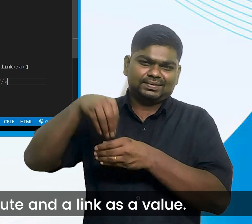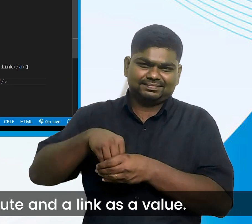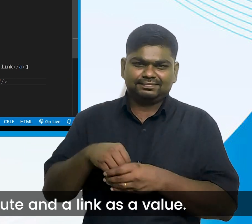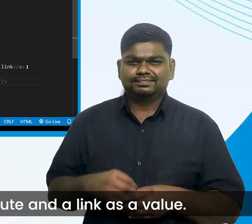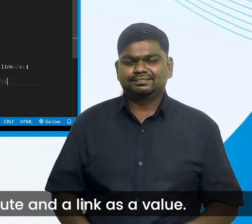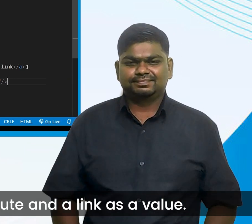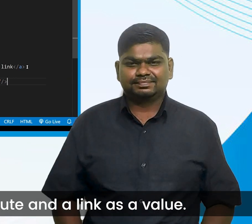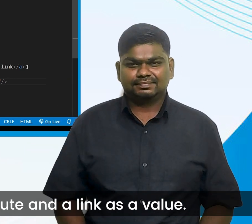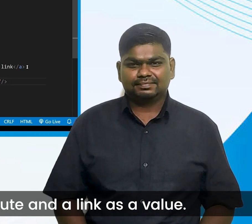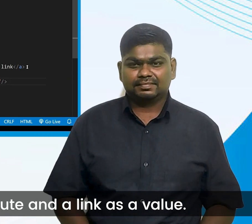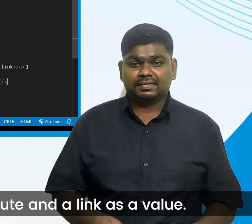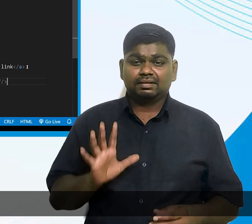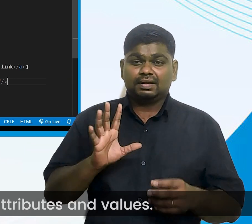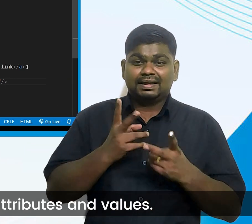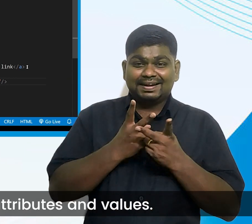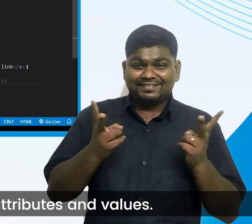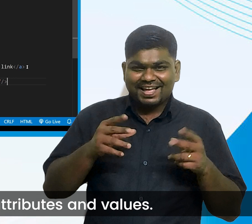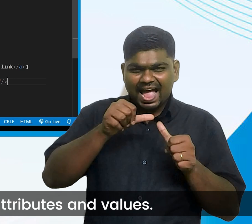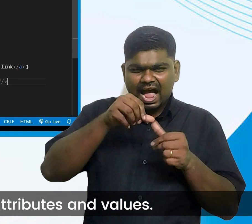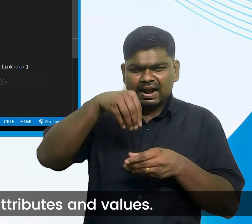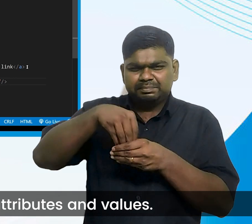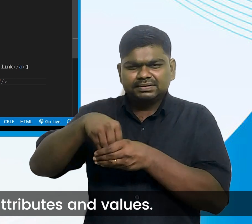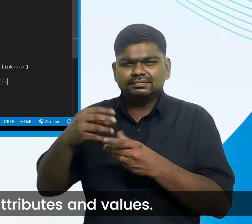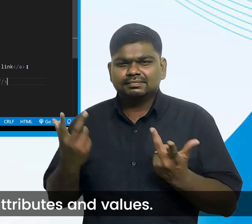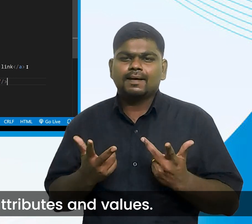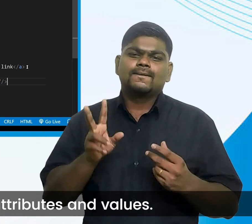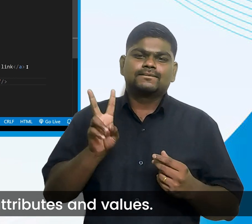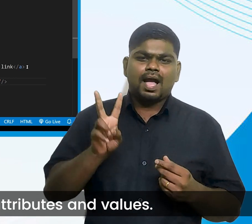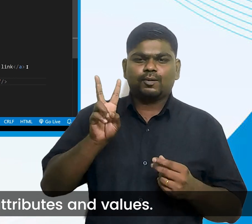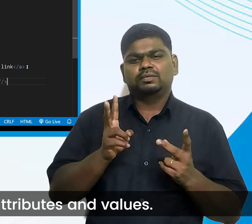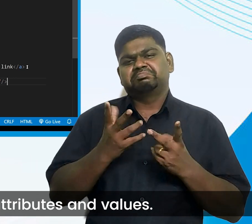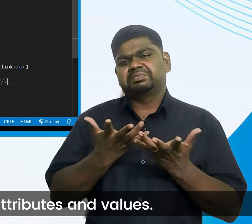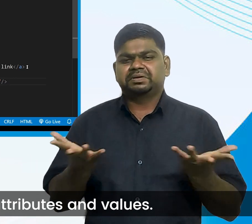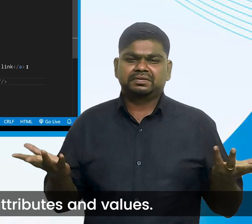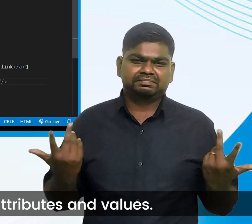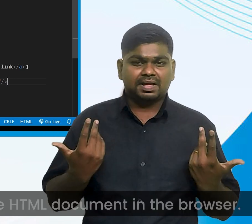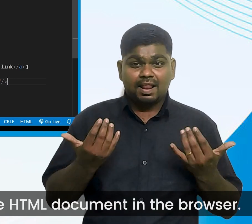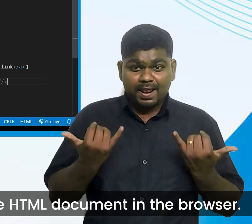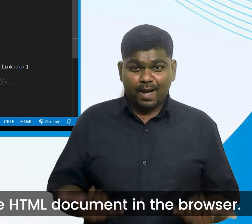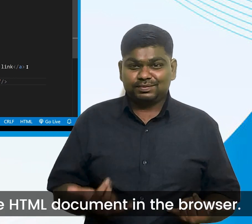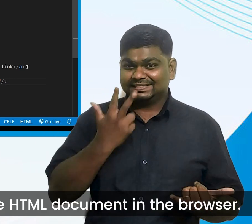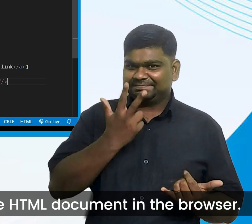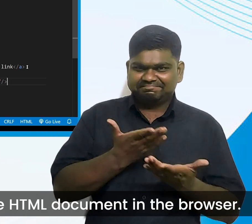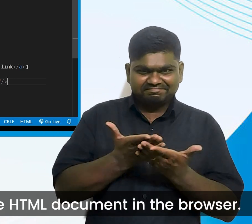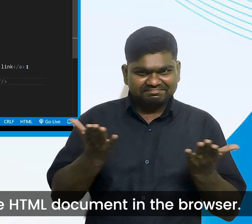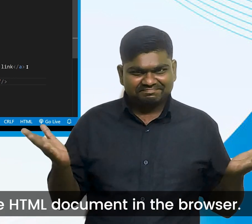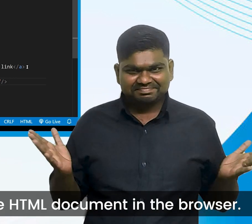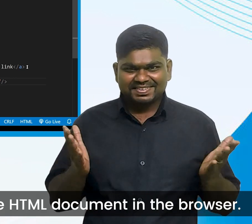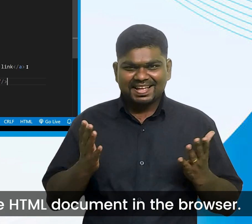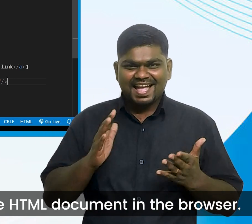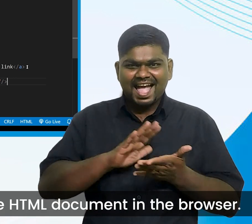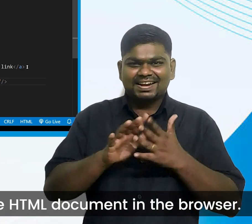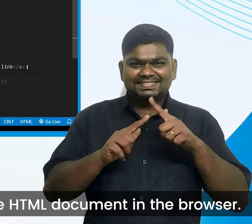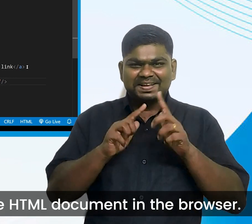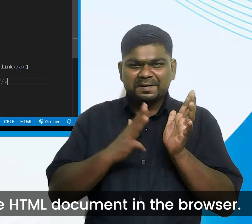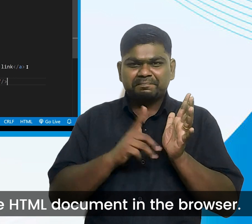as a value. These are the different attributes and its values. Now we'll quickly